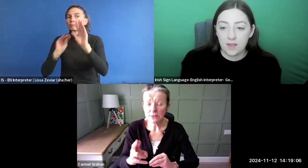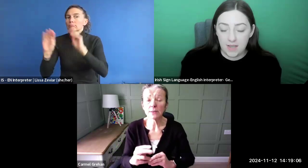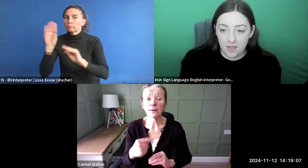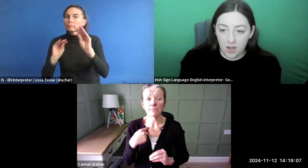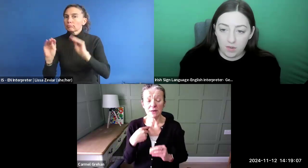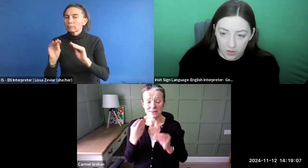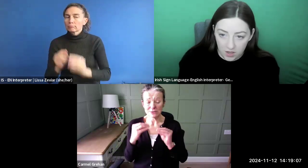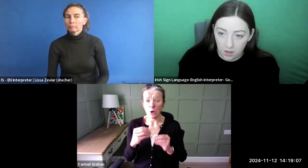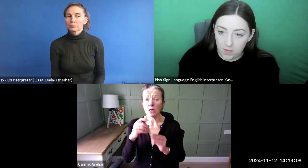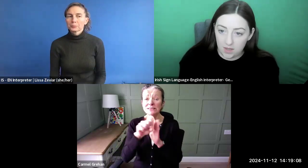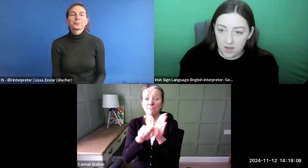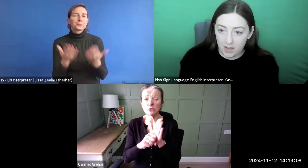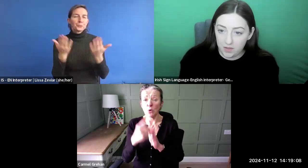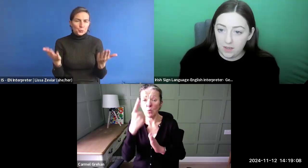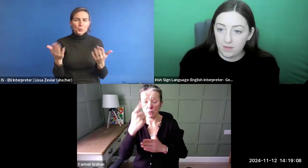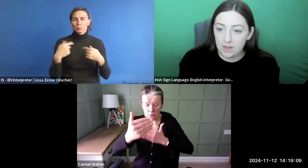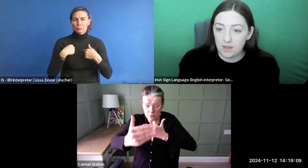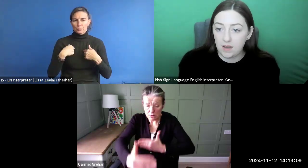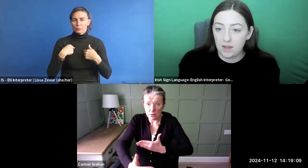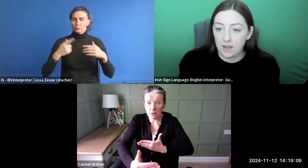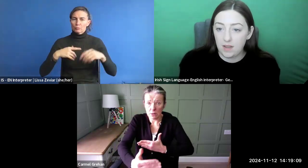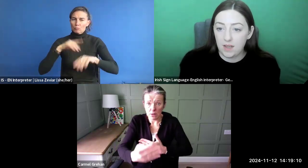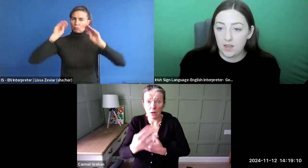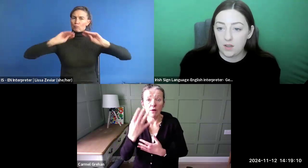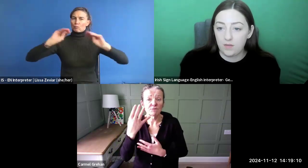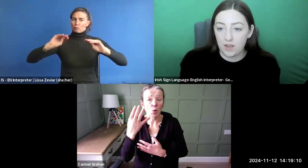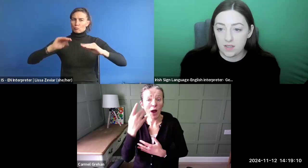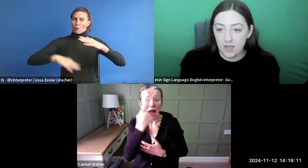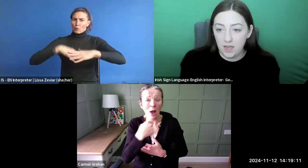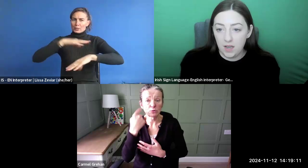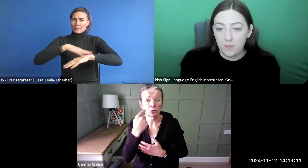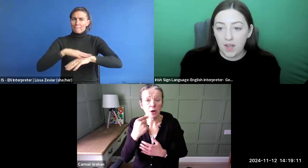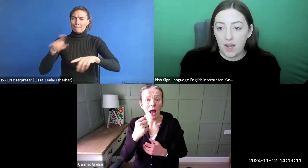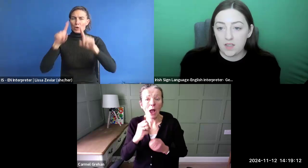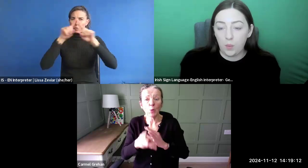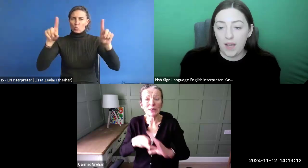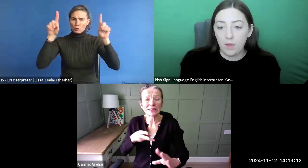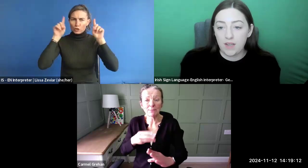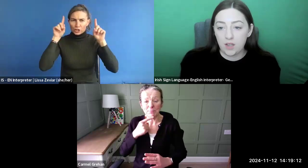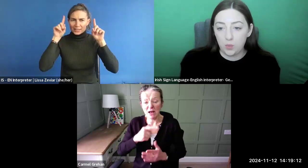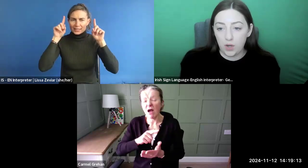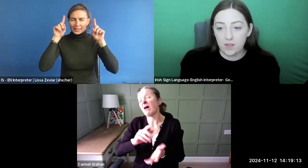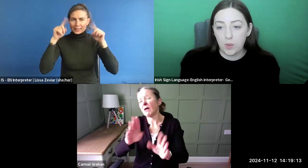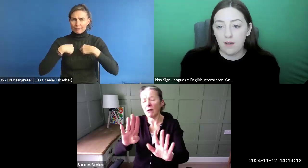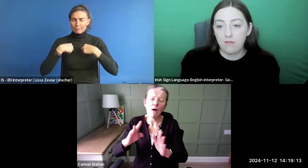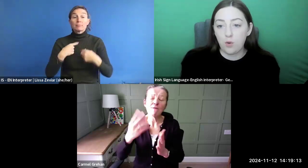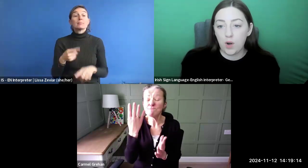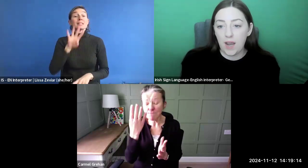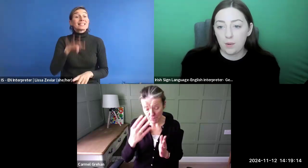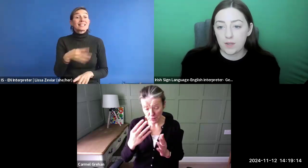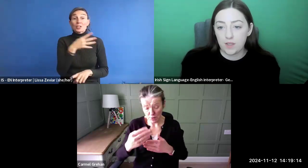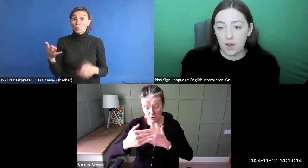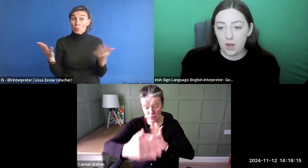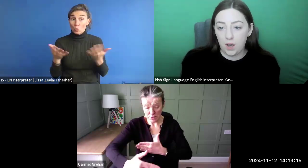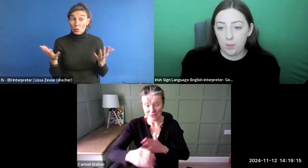So as I said, I'm a full-time lecturer in a university, and the way my schedule works is we have